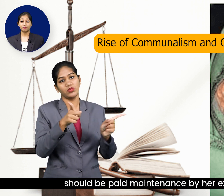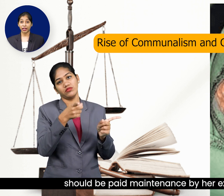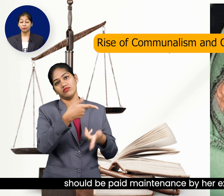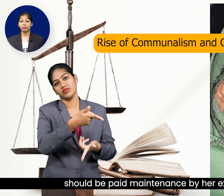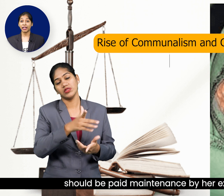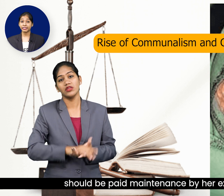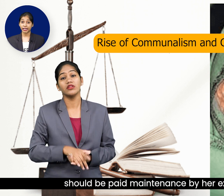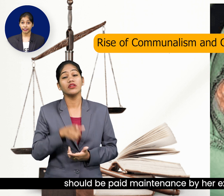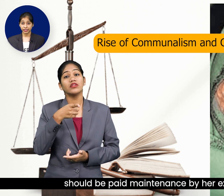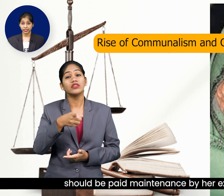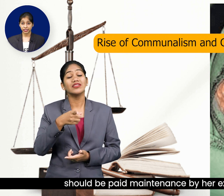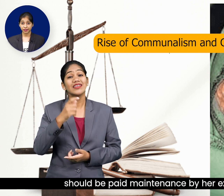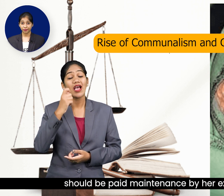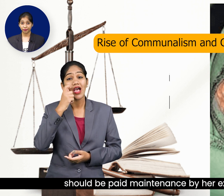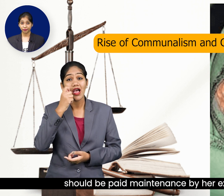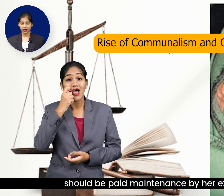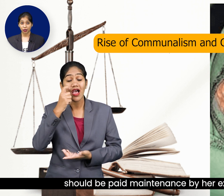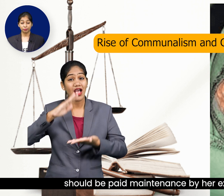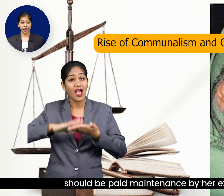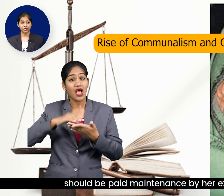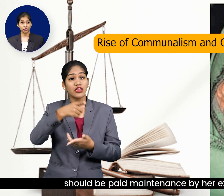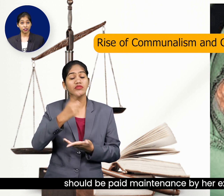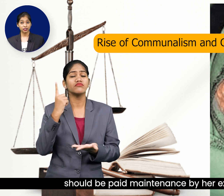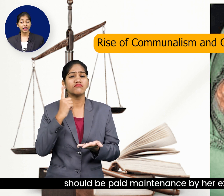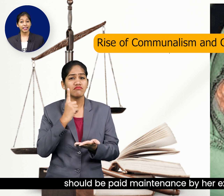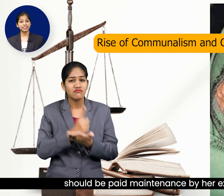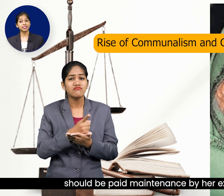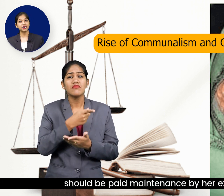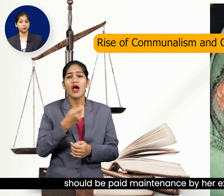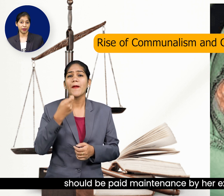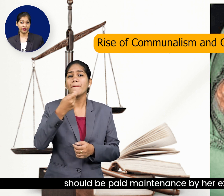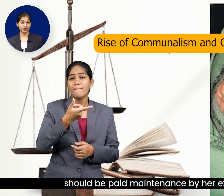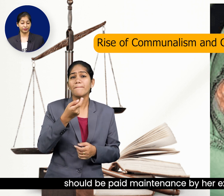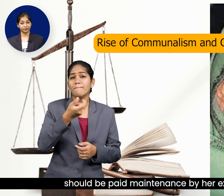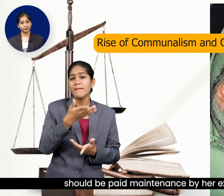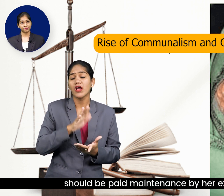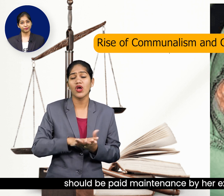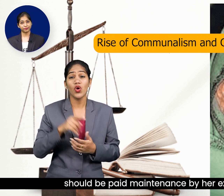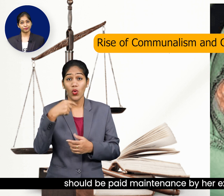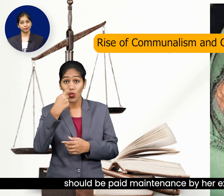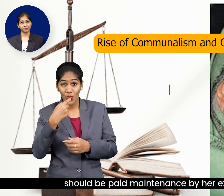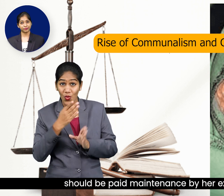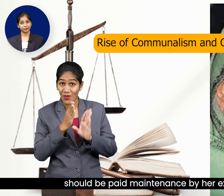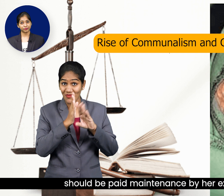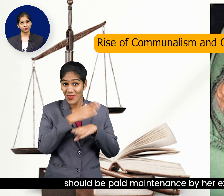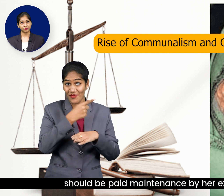should be paid maintenance by her ex-husband.